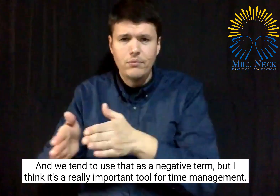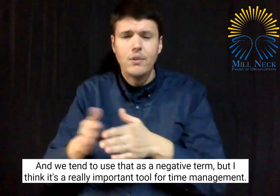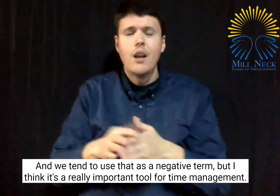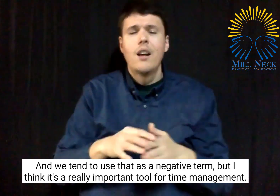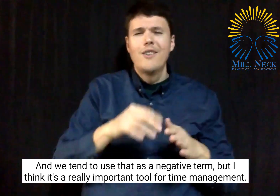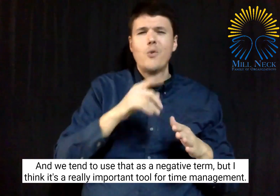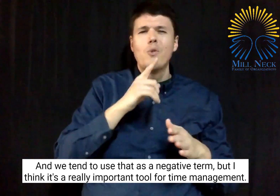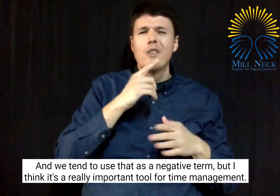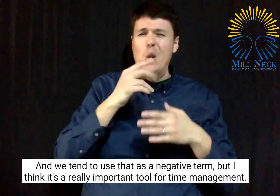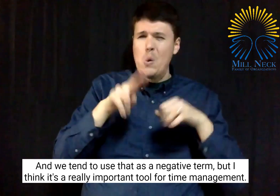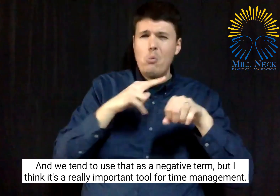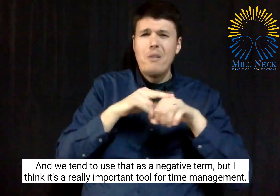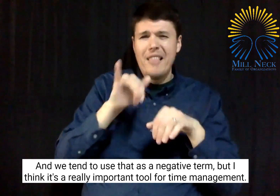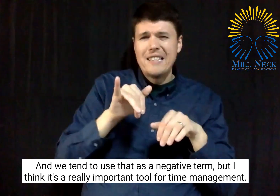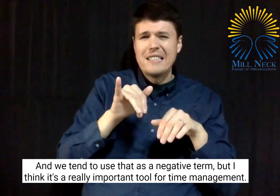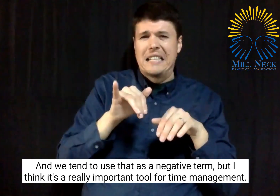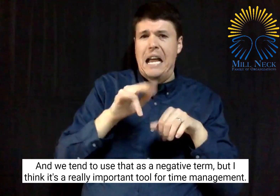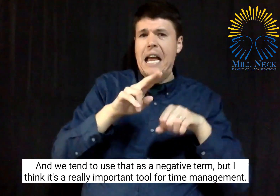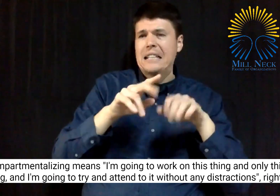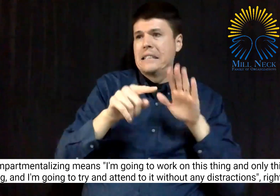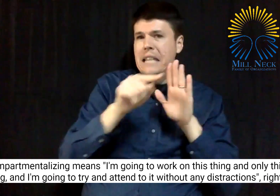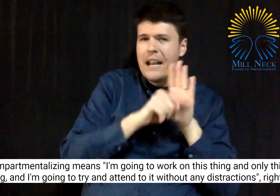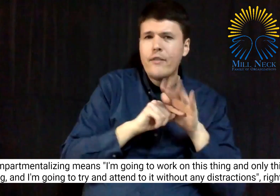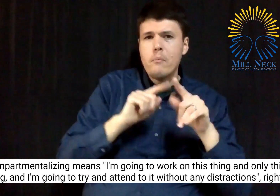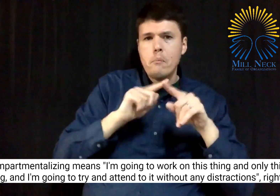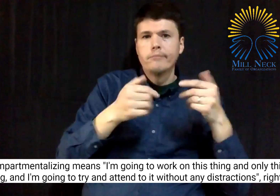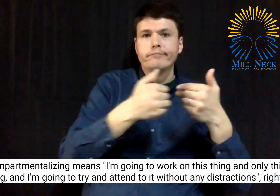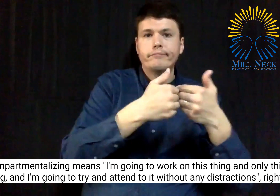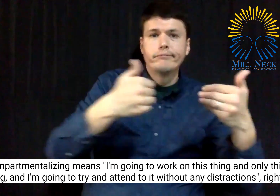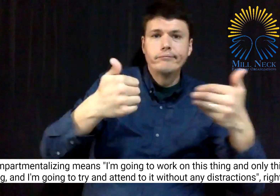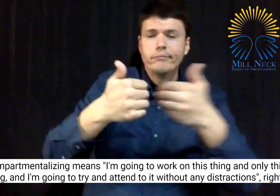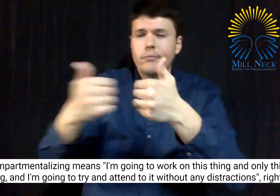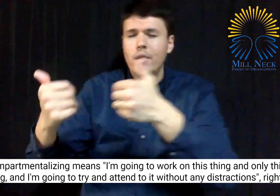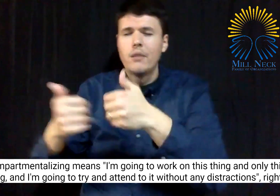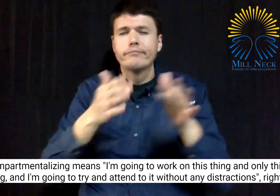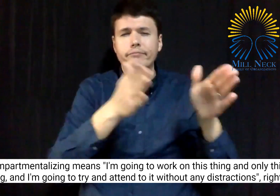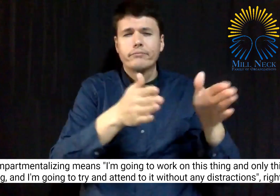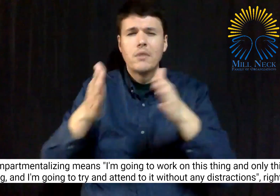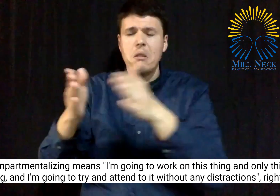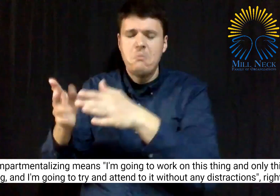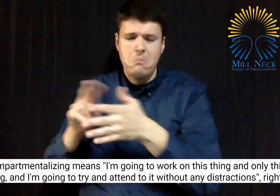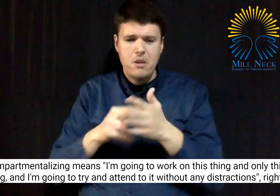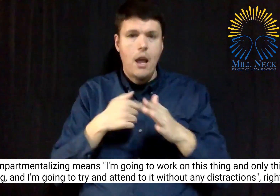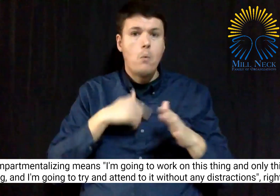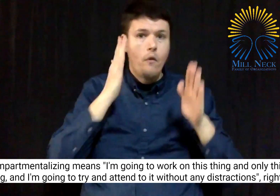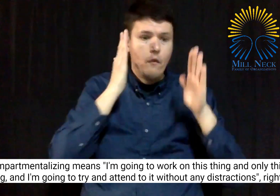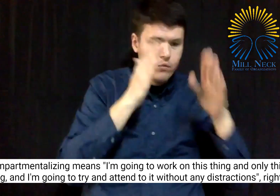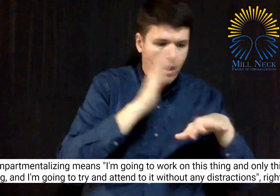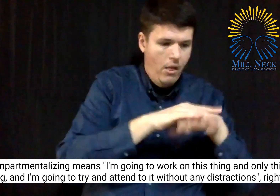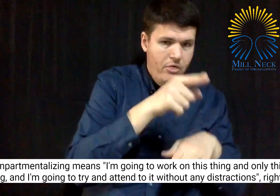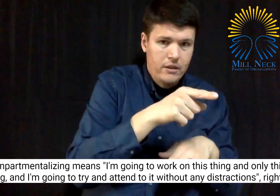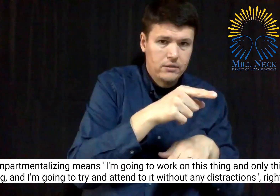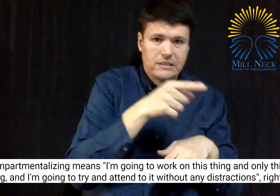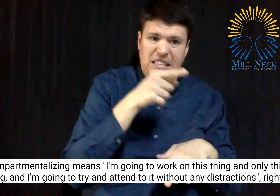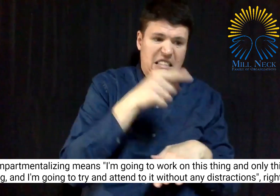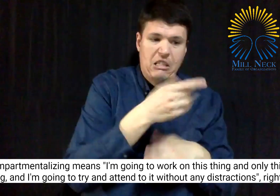it's a really important tool for time management. Compartmentalizing means, I'm going to work on this thing and only this thing, and I'm going to try and attend to it without